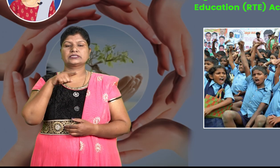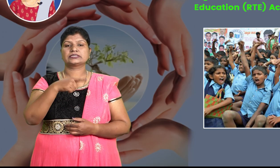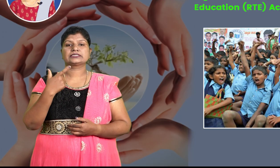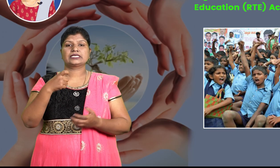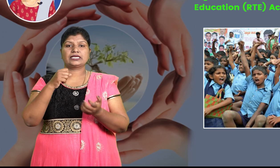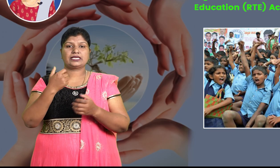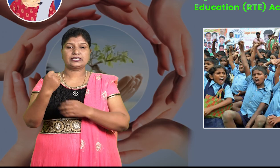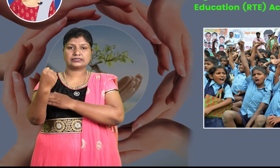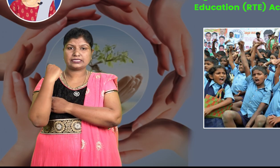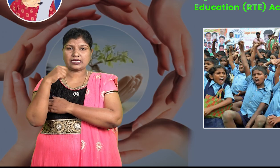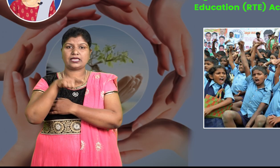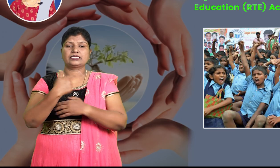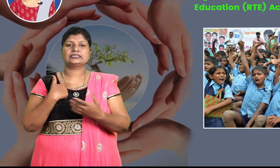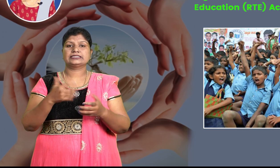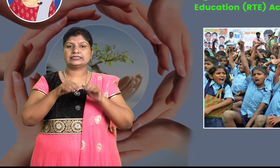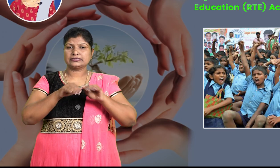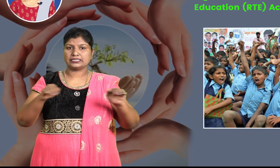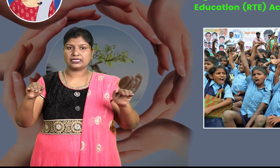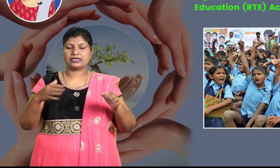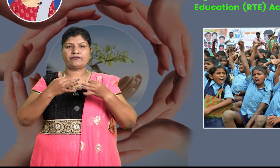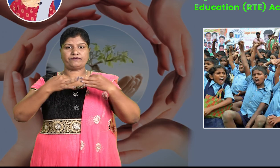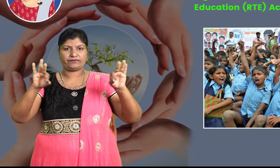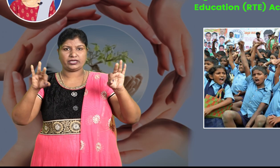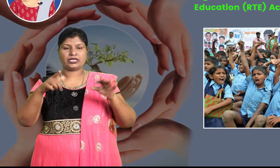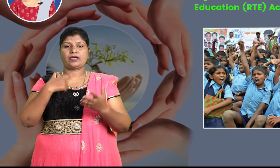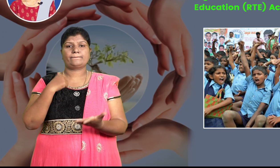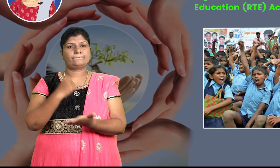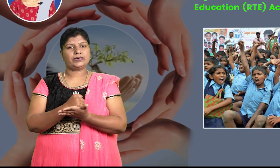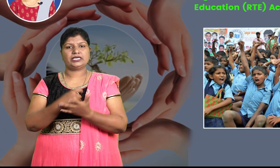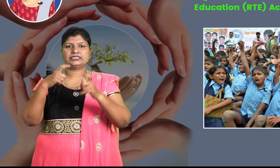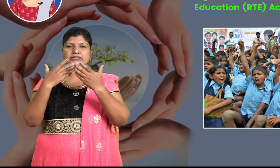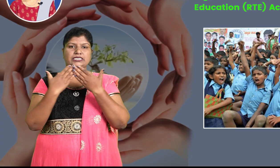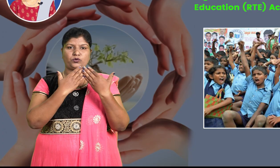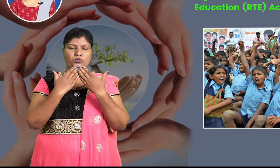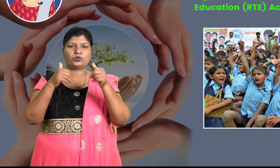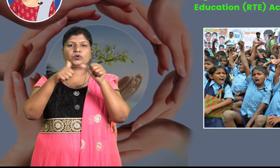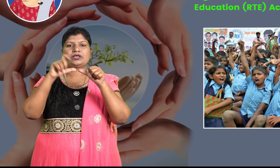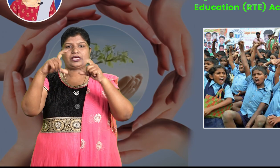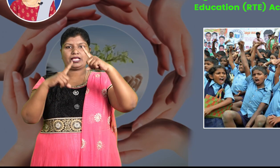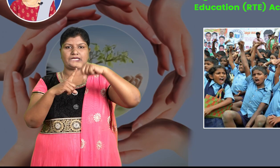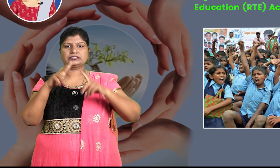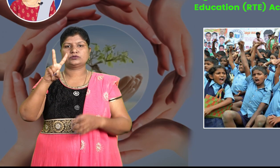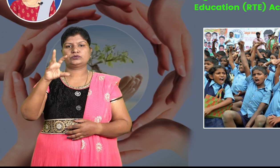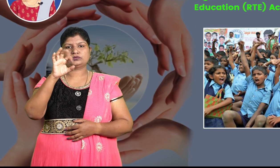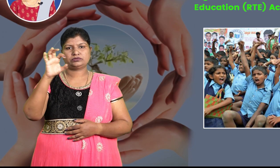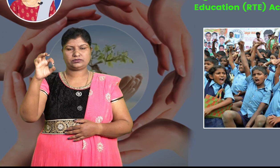Children under the Free and Compulsory Education Act 2009.